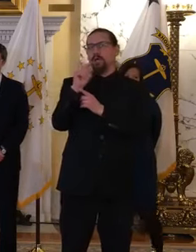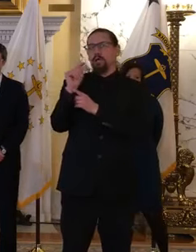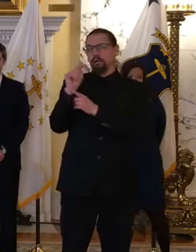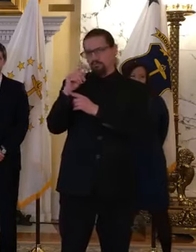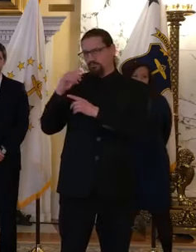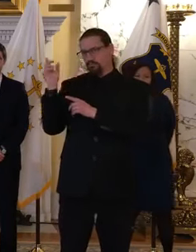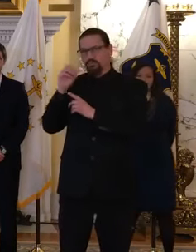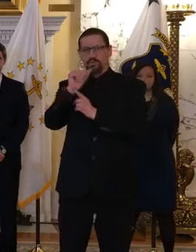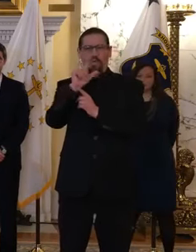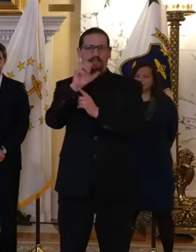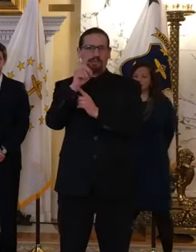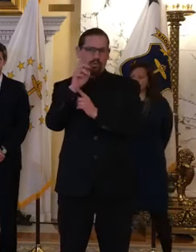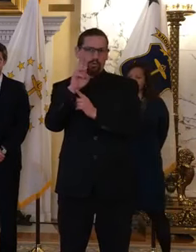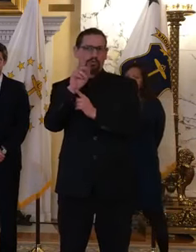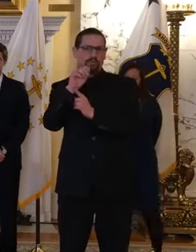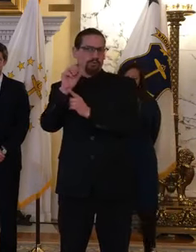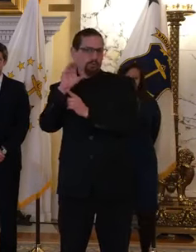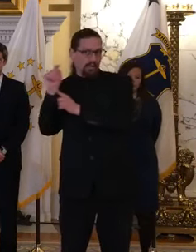for kids.